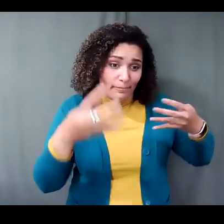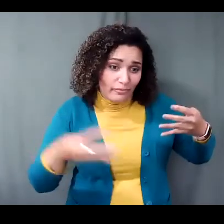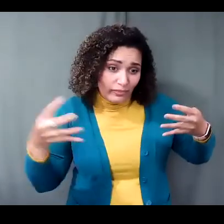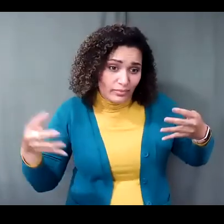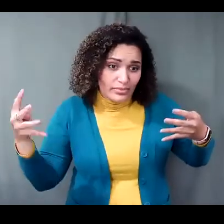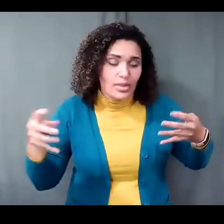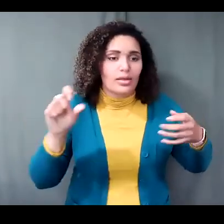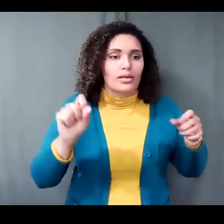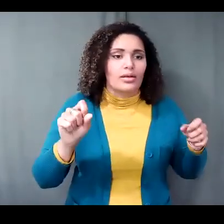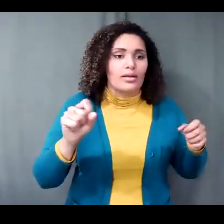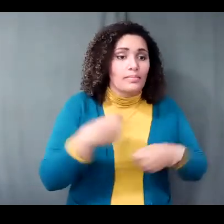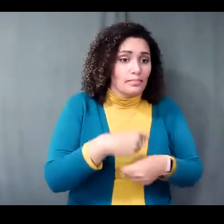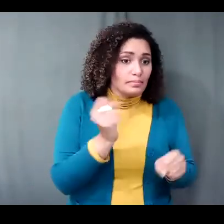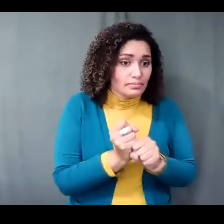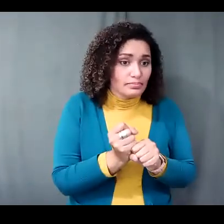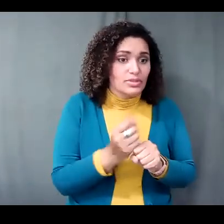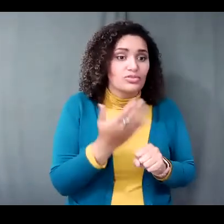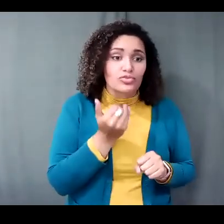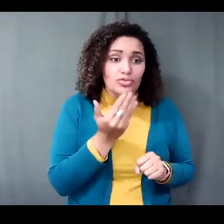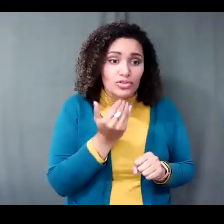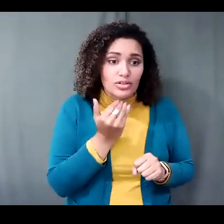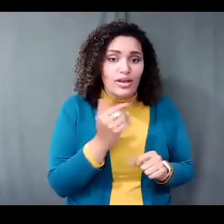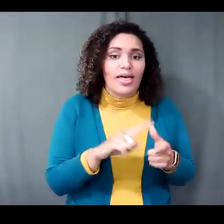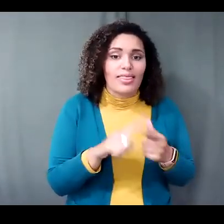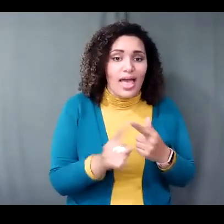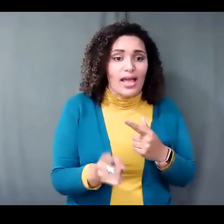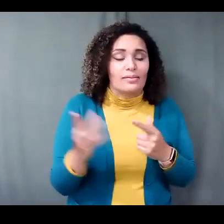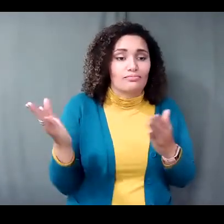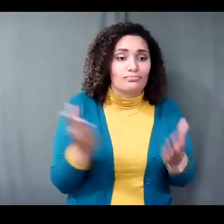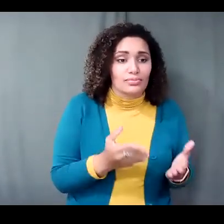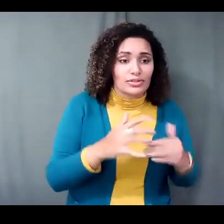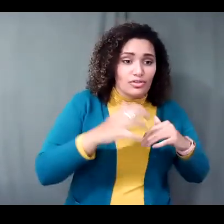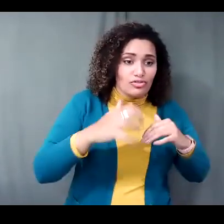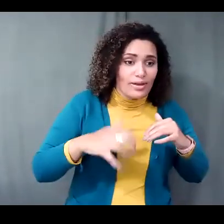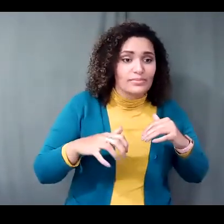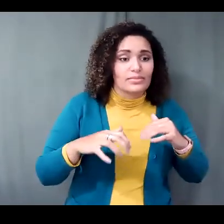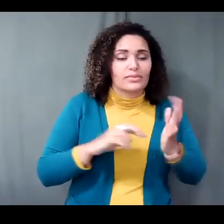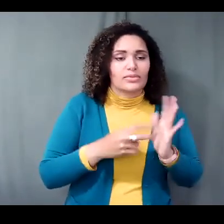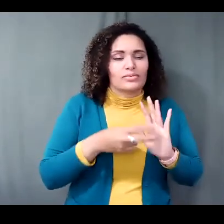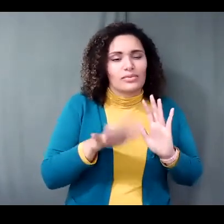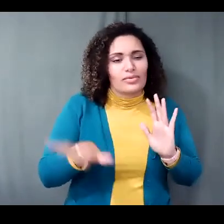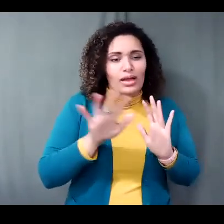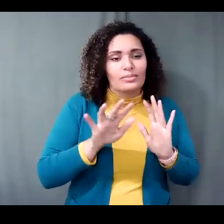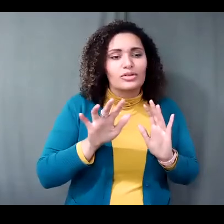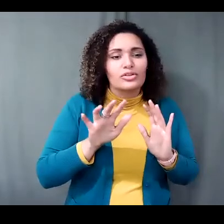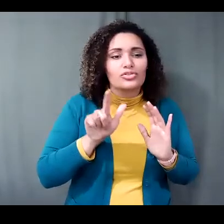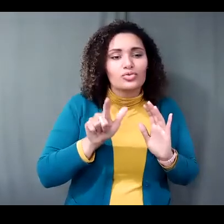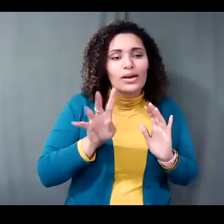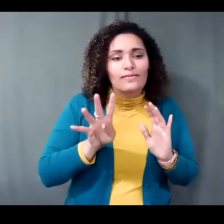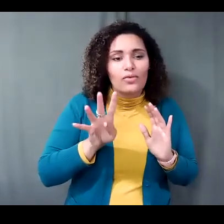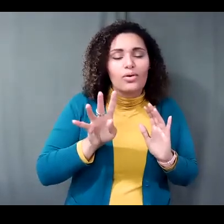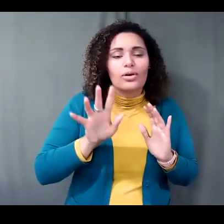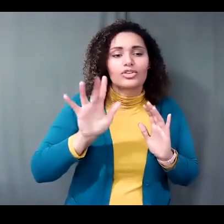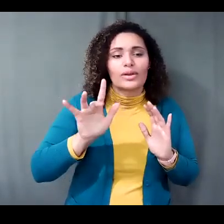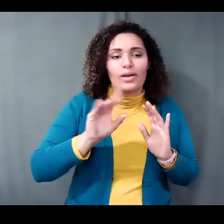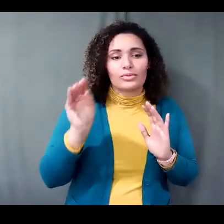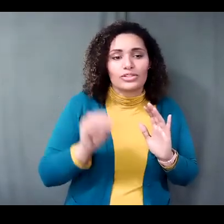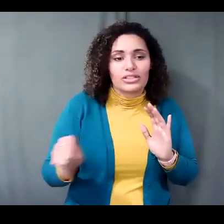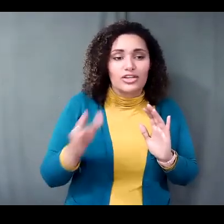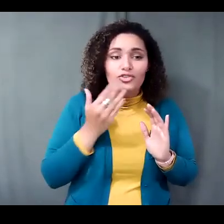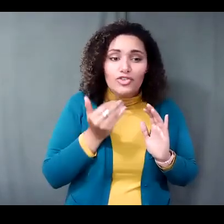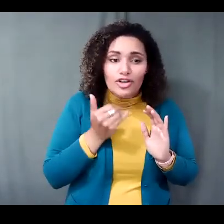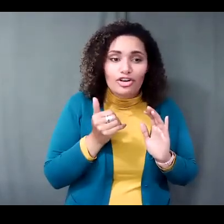it creates sugar and brings that sugar to the grapes. It's somewhere around, I think 24-25% sugar is all